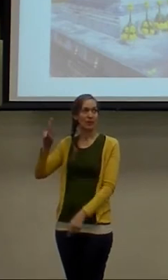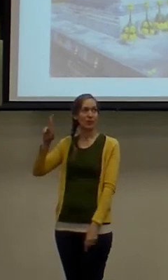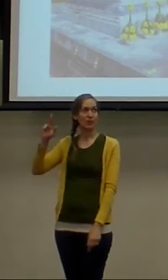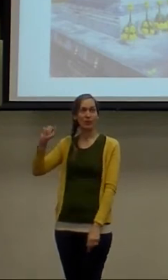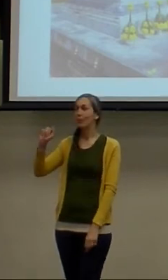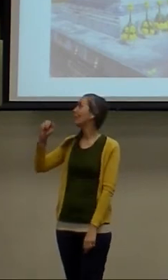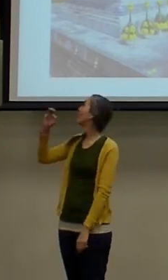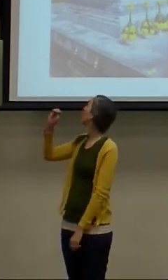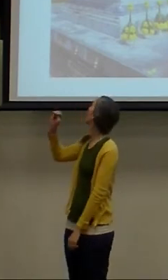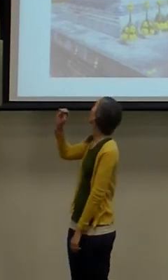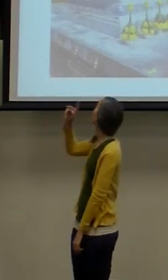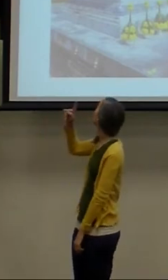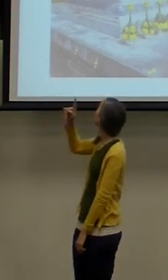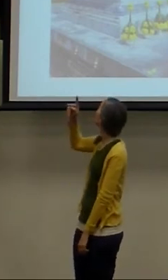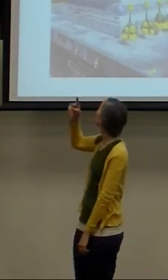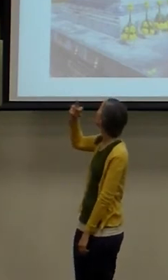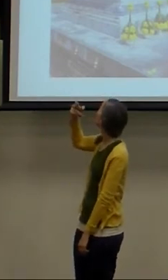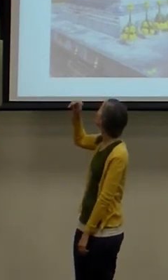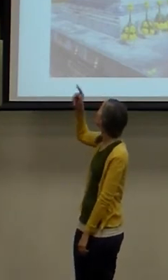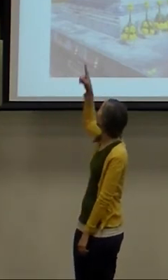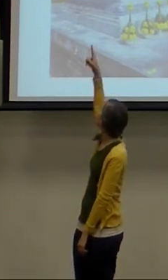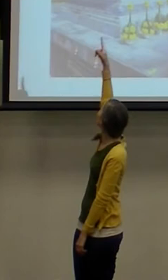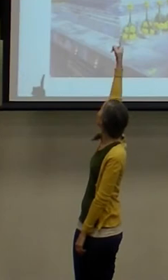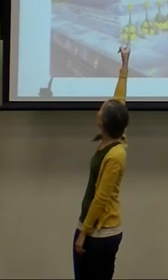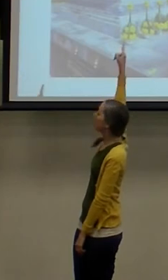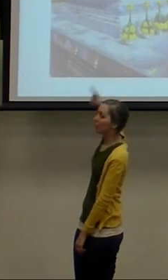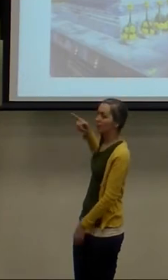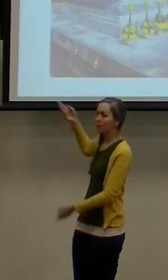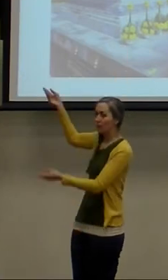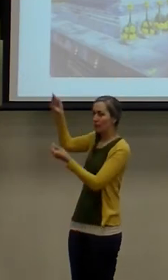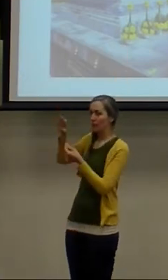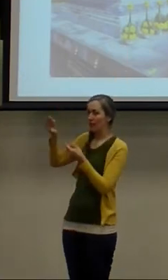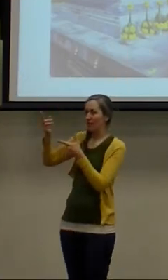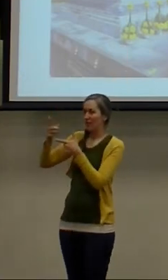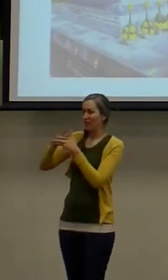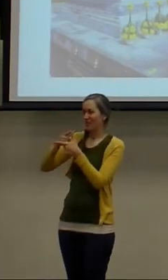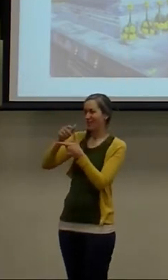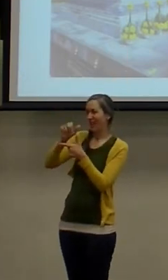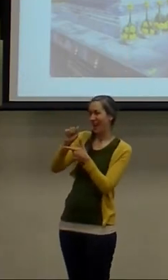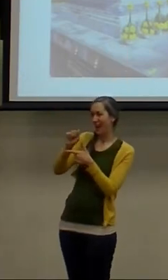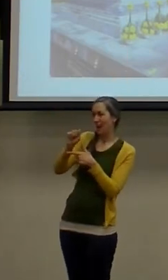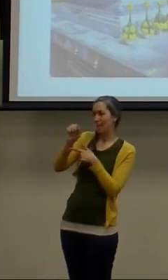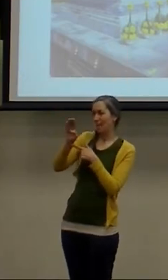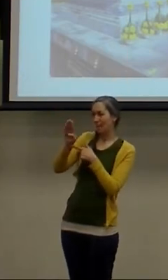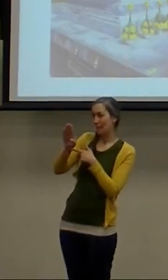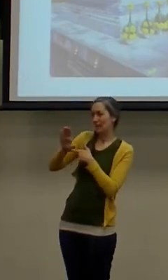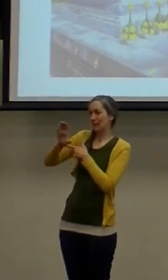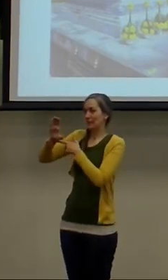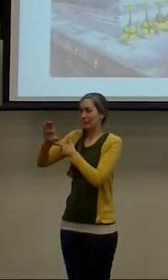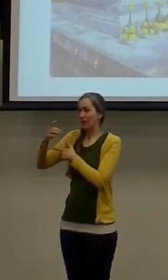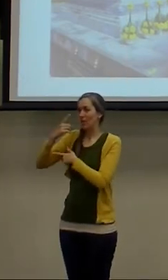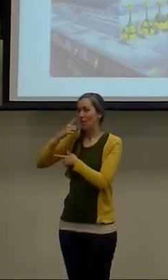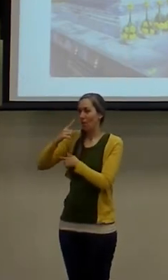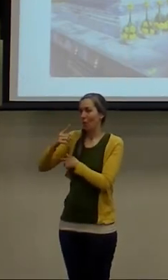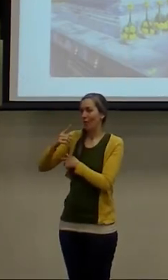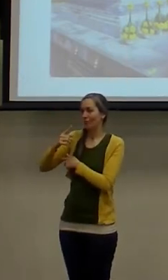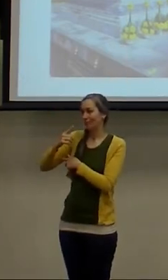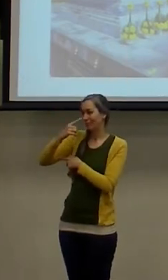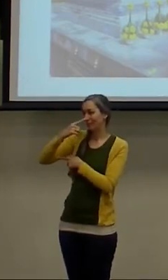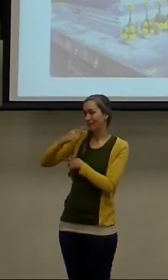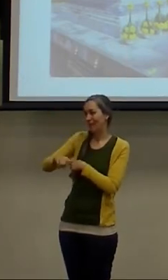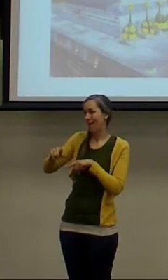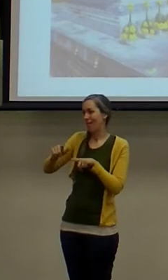Thai alphabet. He did not invent it, I think. He put everything together. You know,